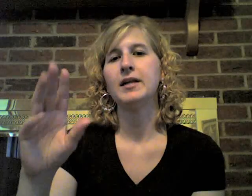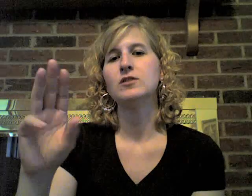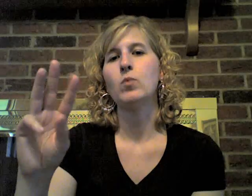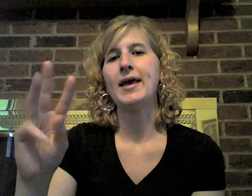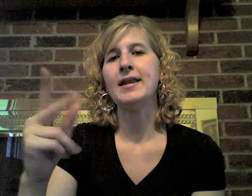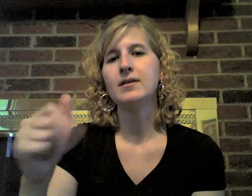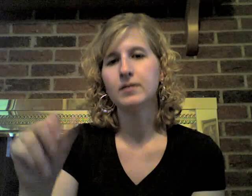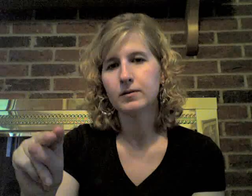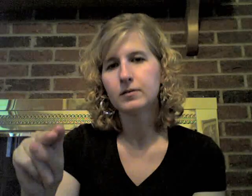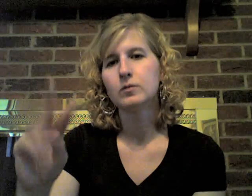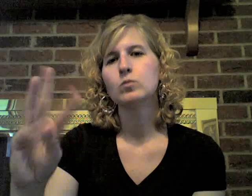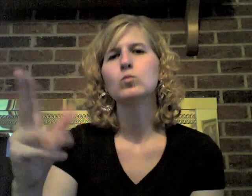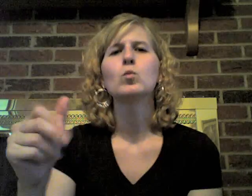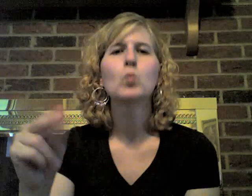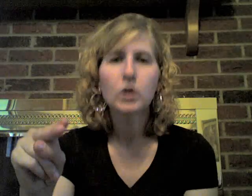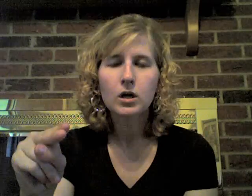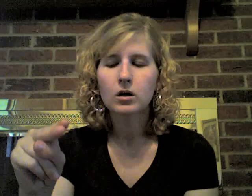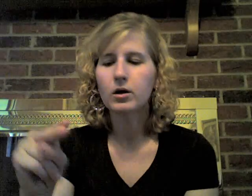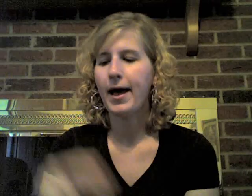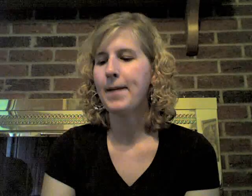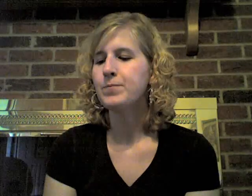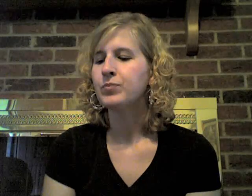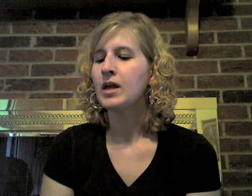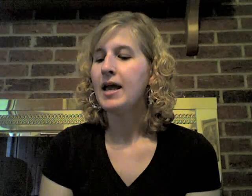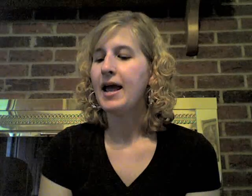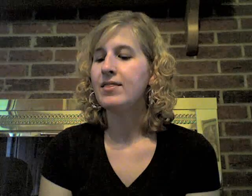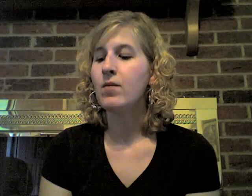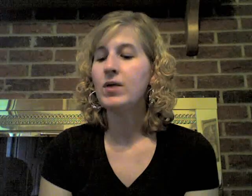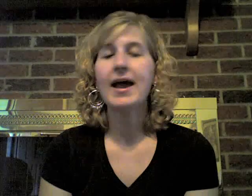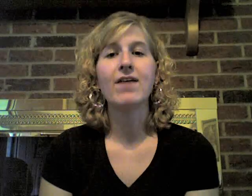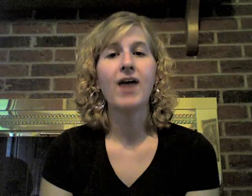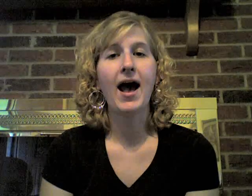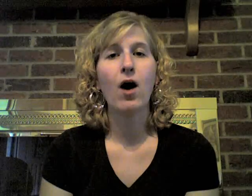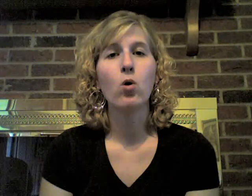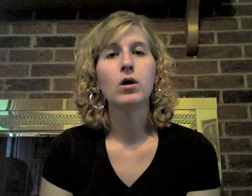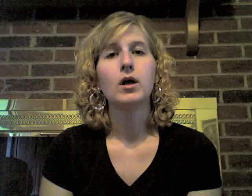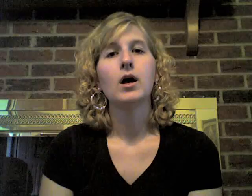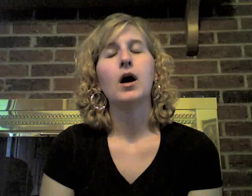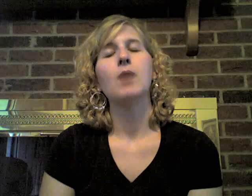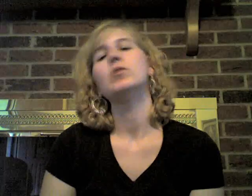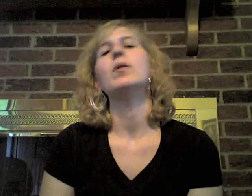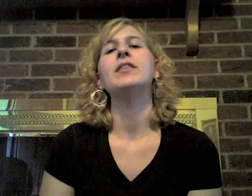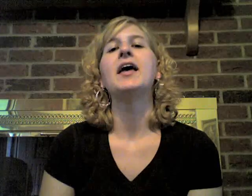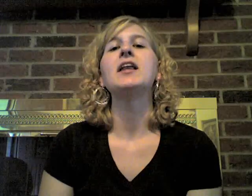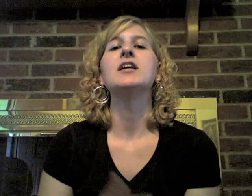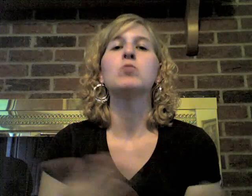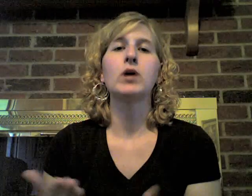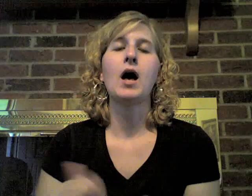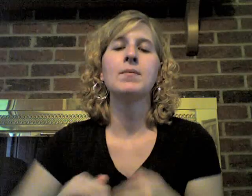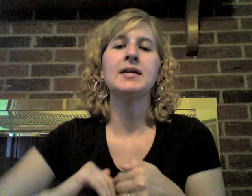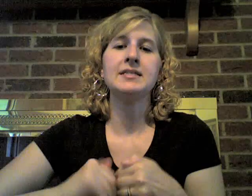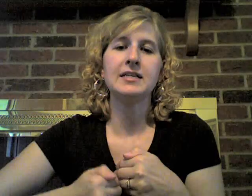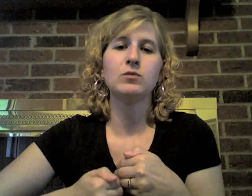it's when. Okay. And then we have how. The one that is more common is this